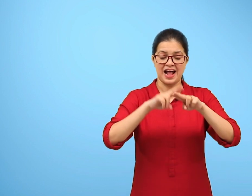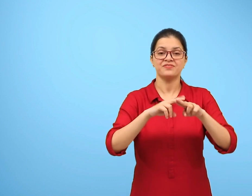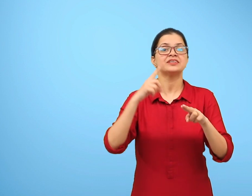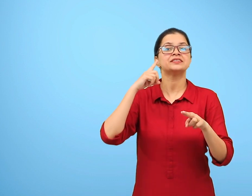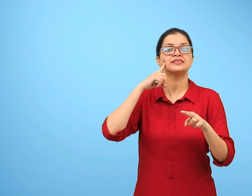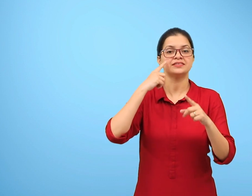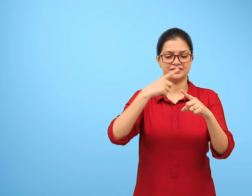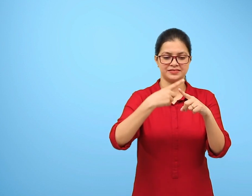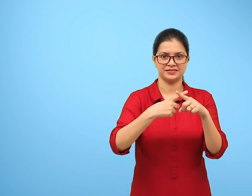fixed joint,